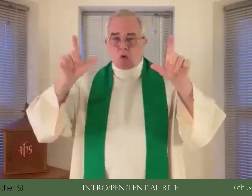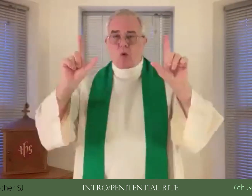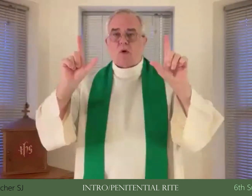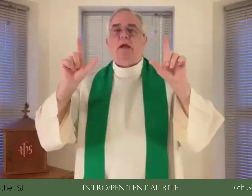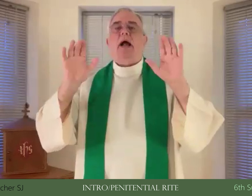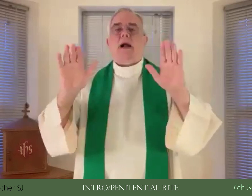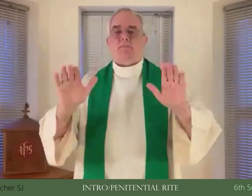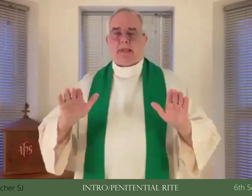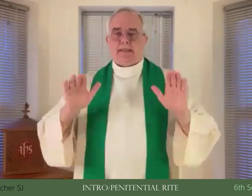Lord, have mercy.